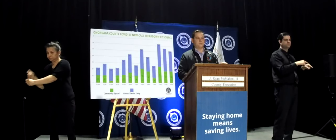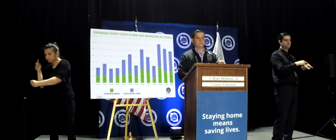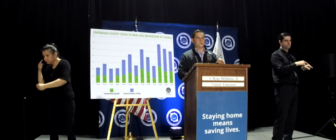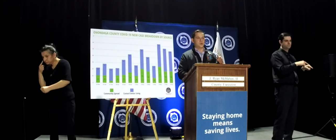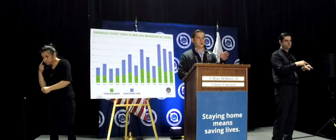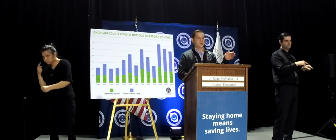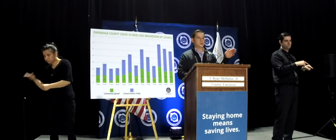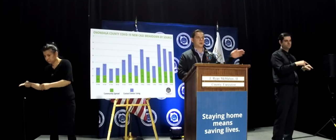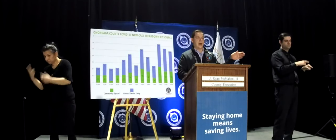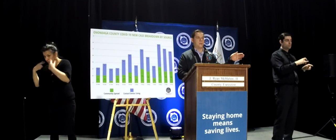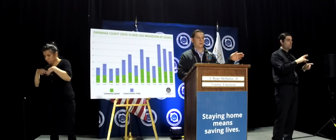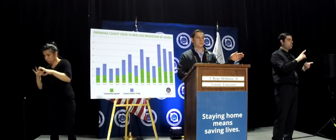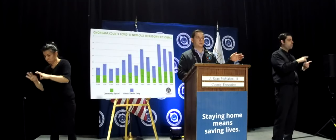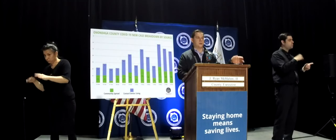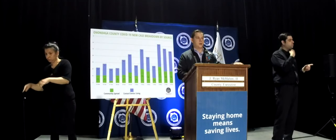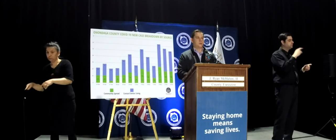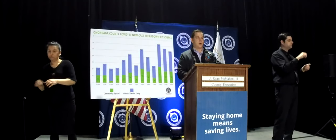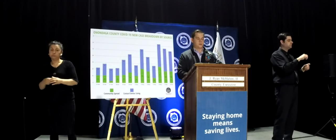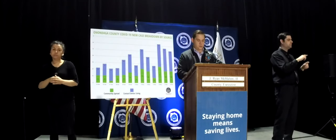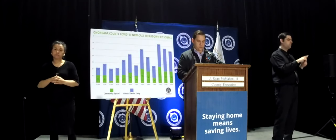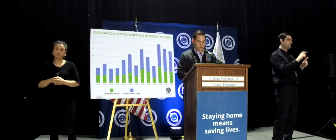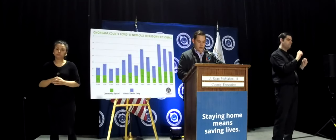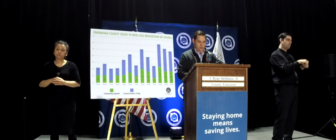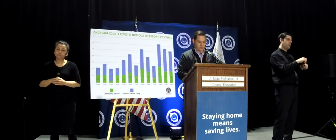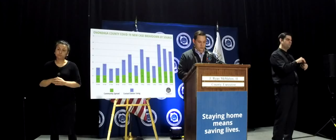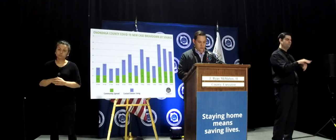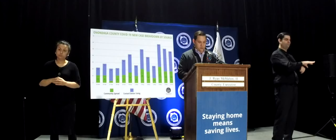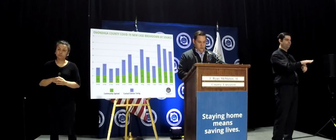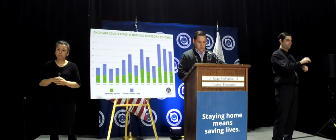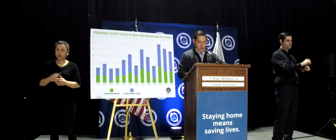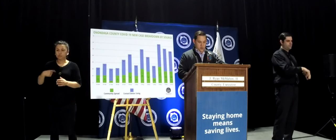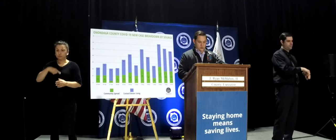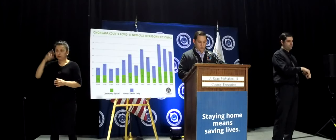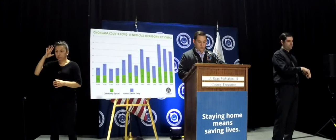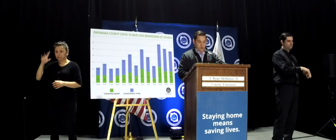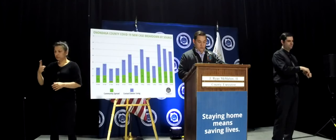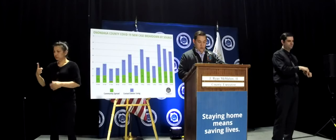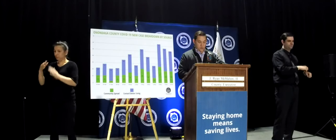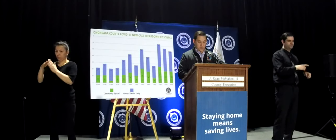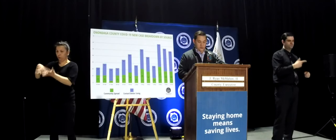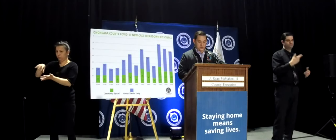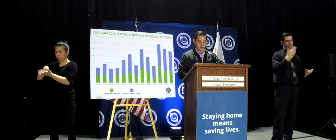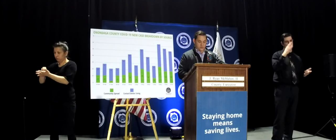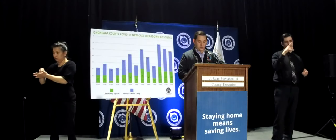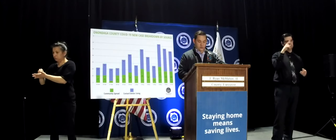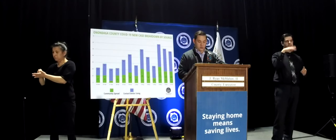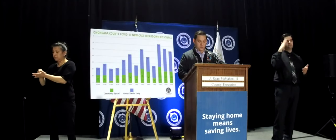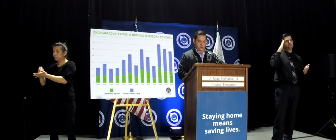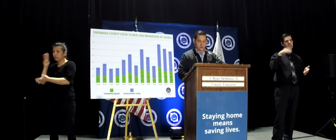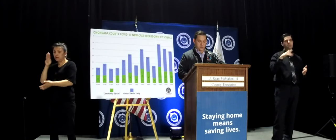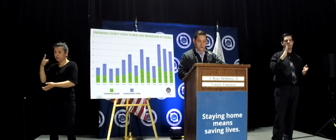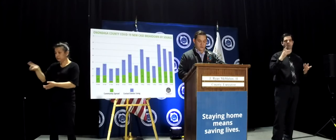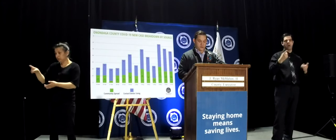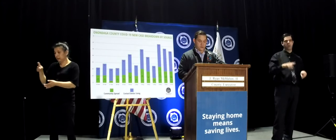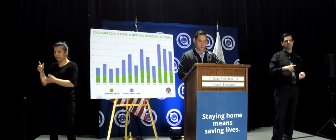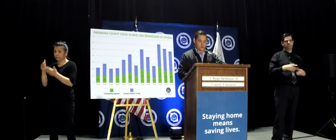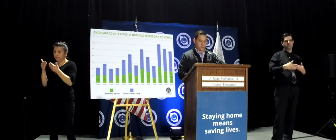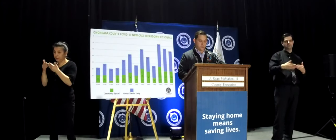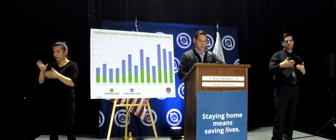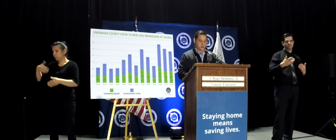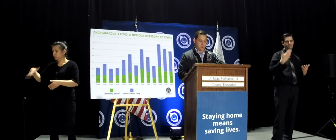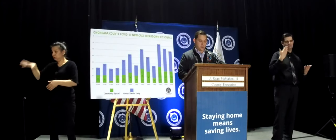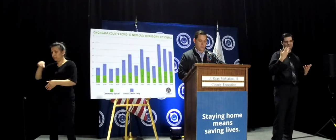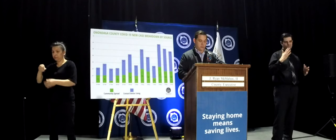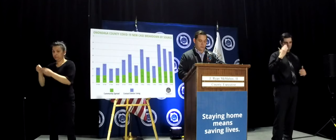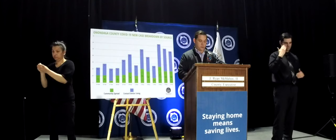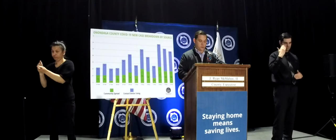of knew this would happen. We've always known this would happen. 20 of our new cases are affiliated with senior living facilities. Most